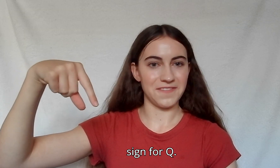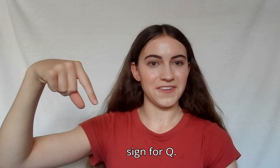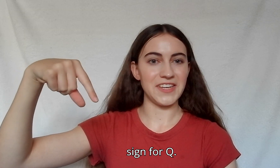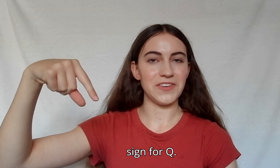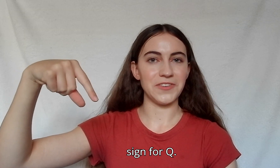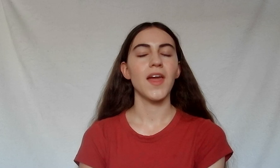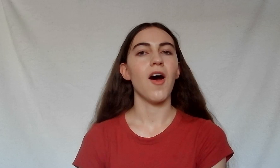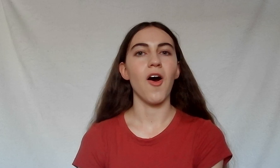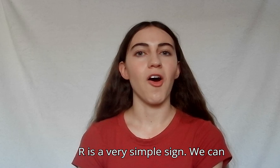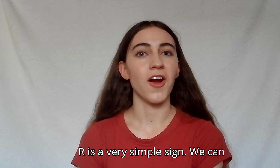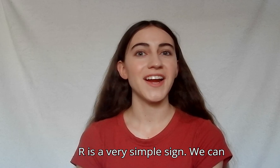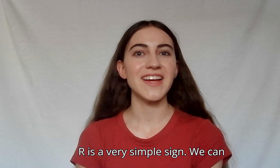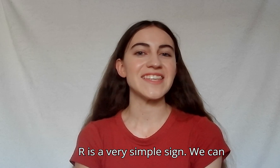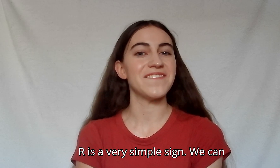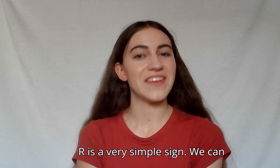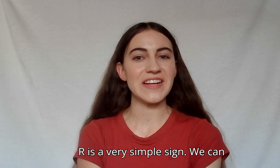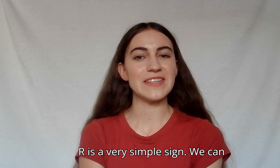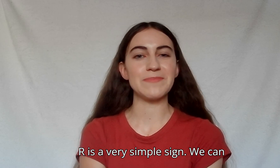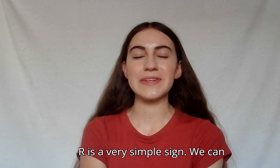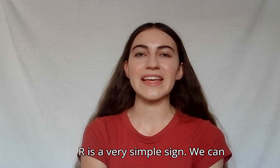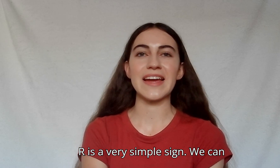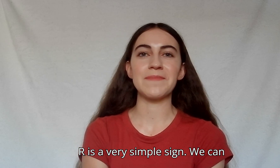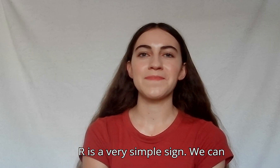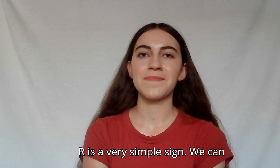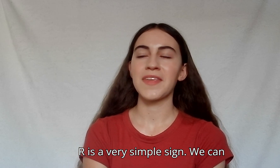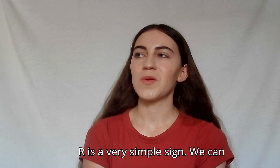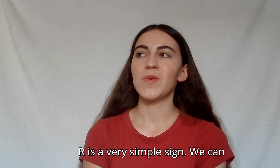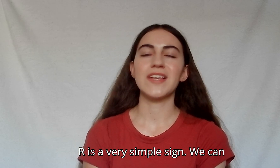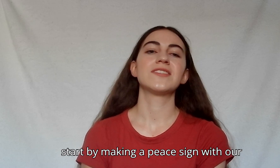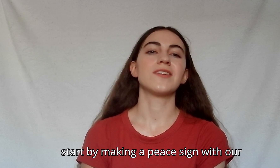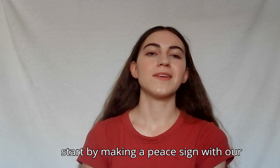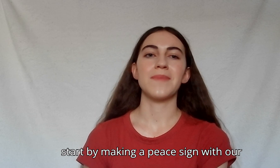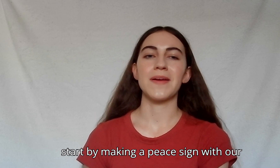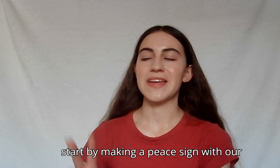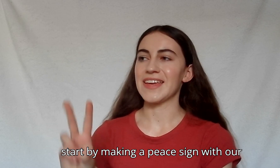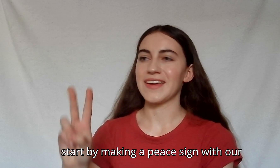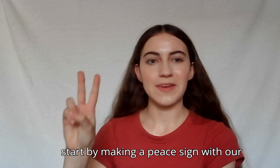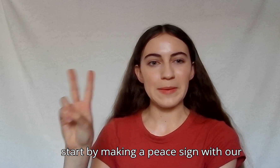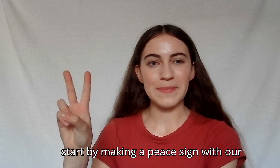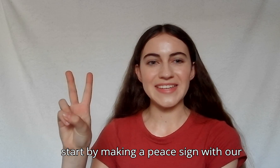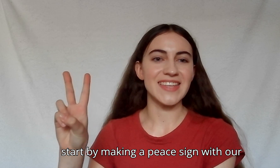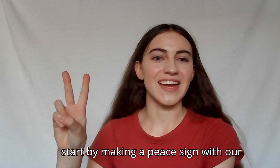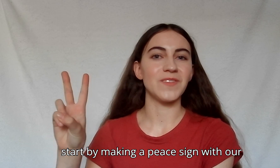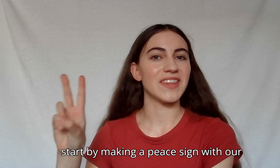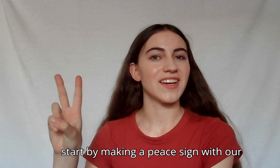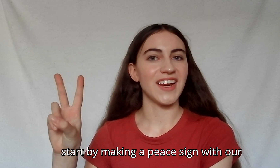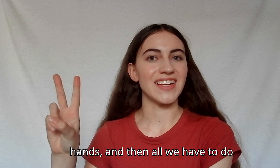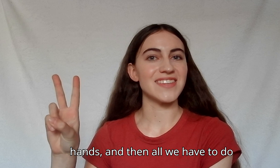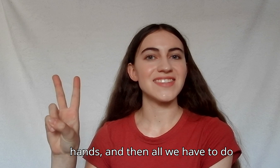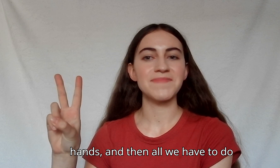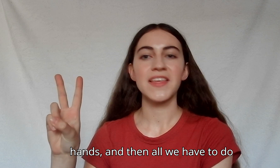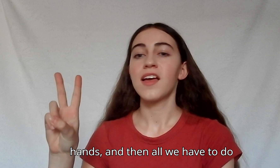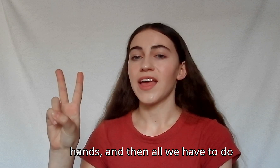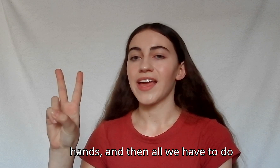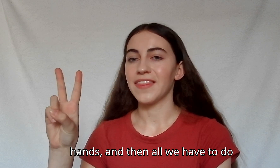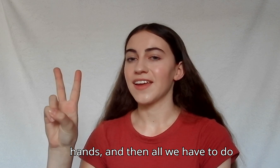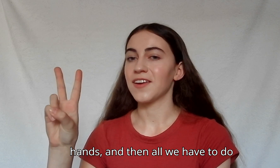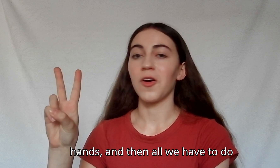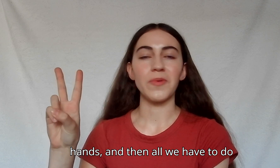for Q. R is a very simple sign. We can start by making a peace sign with our hands, and then all we